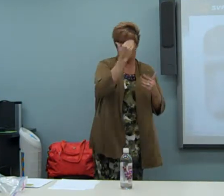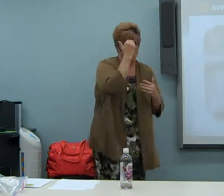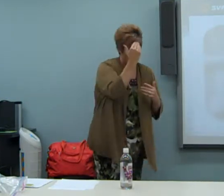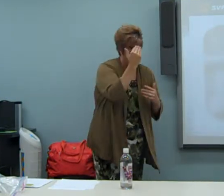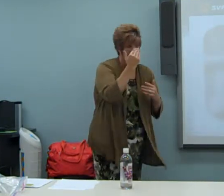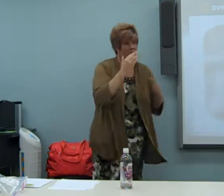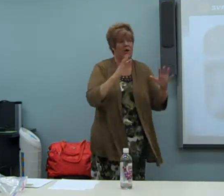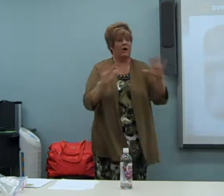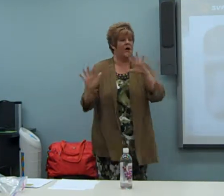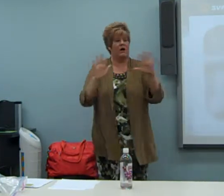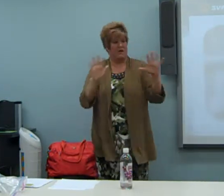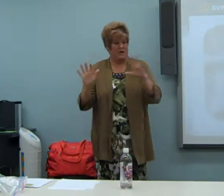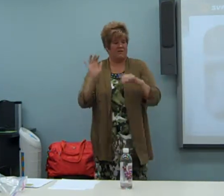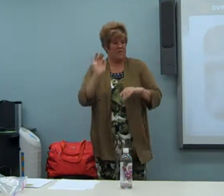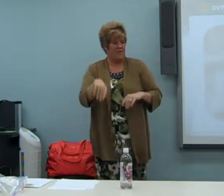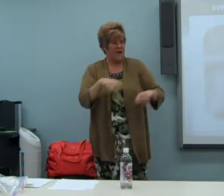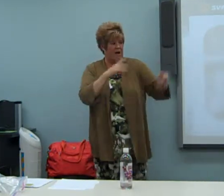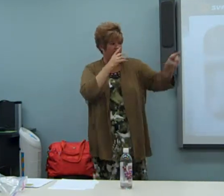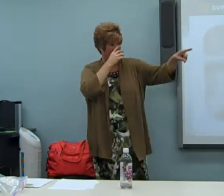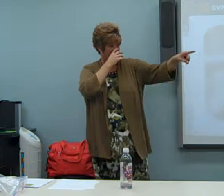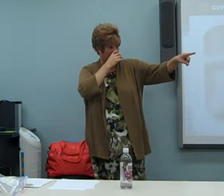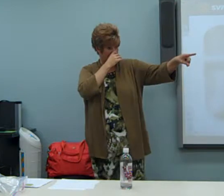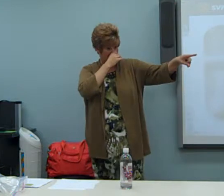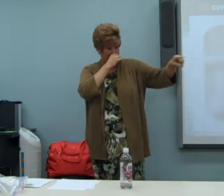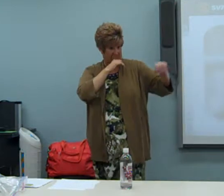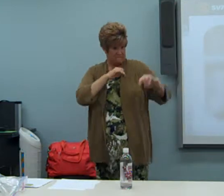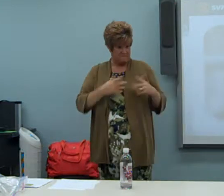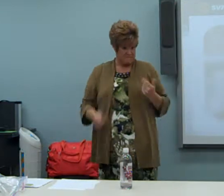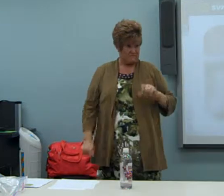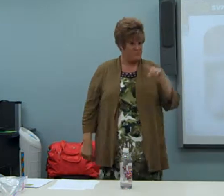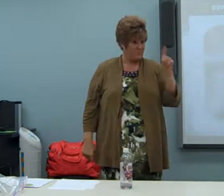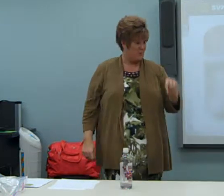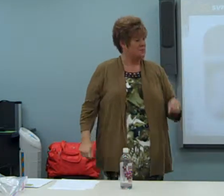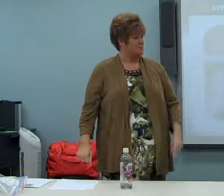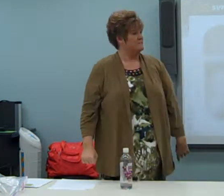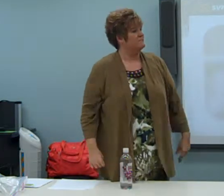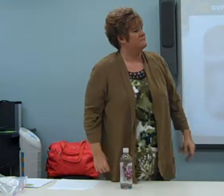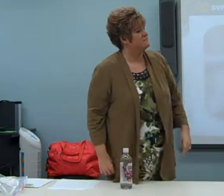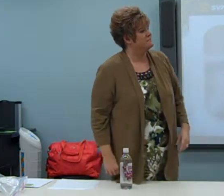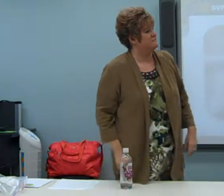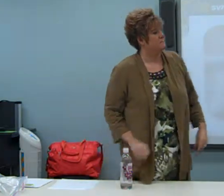Some consumers think they know what my job is and others don't.